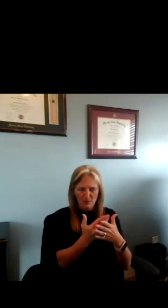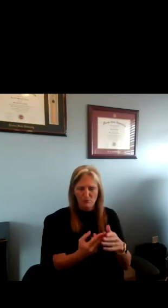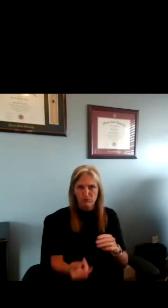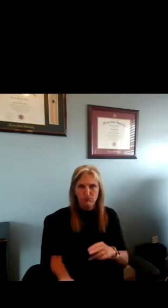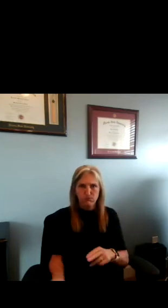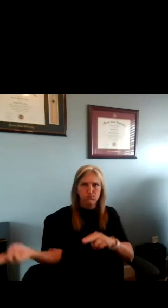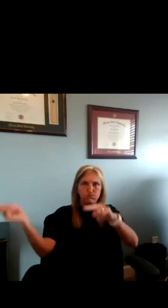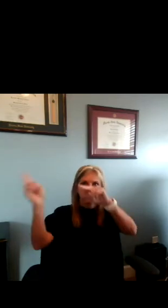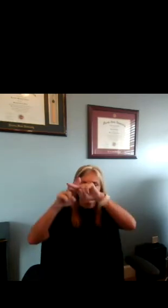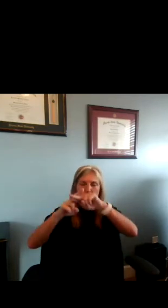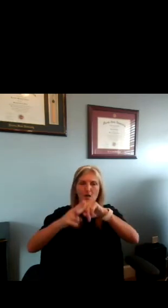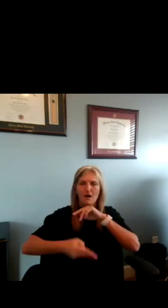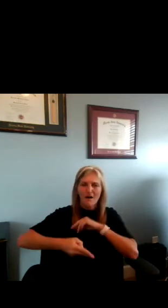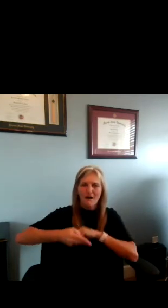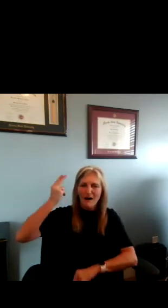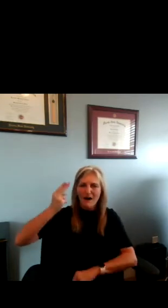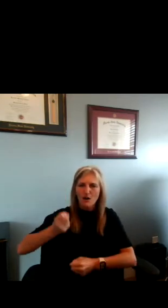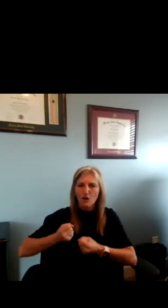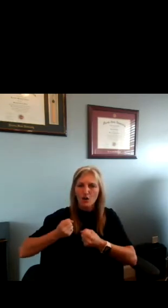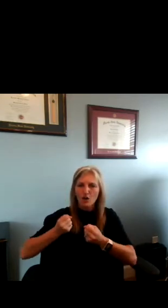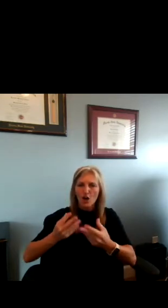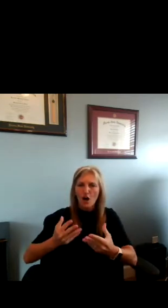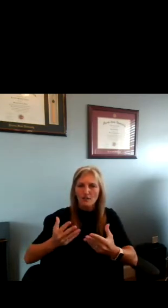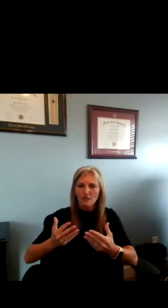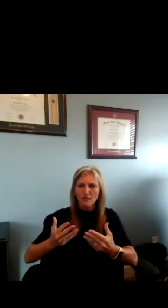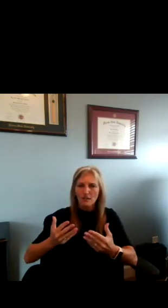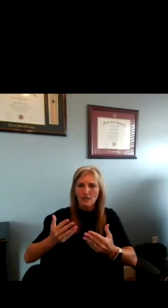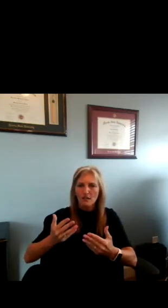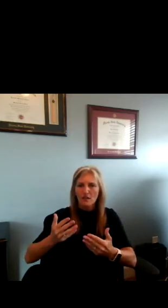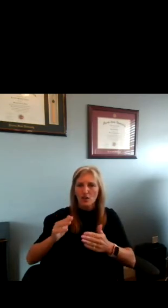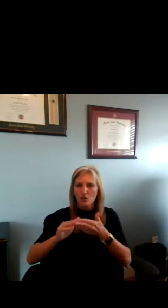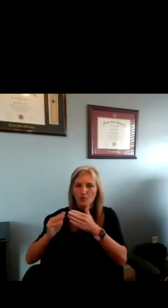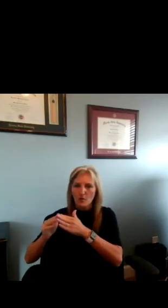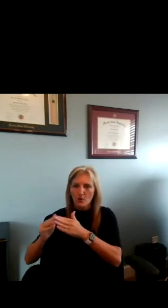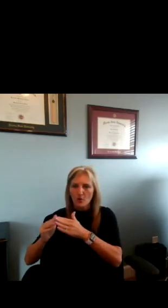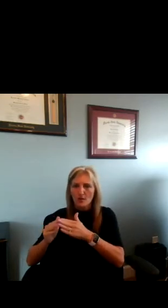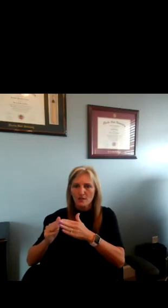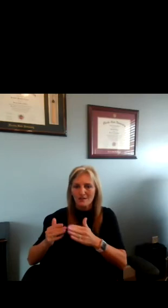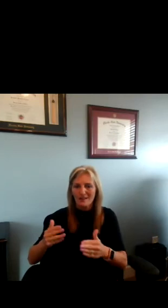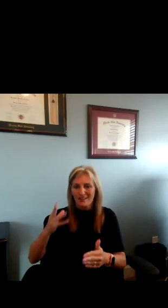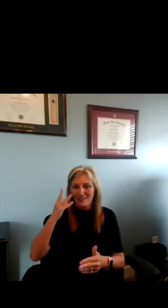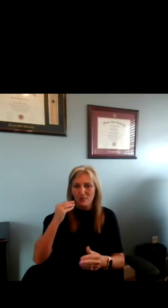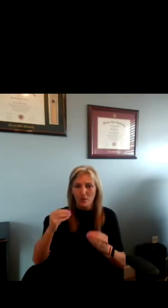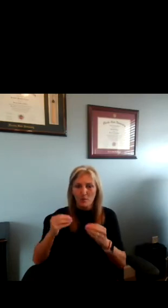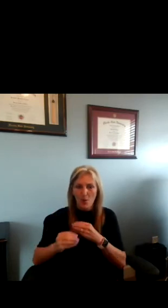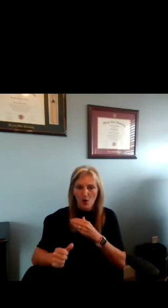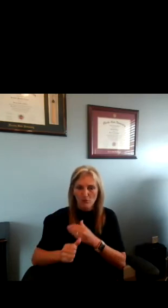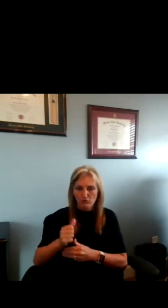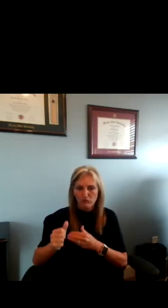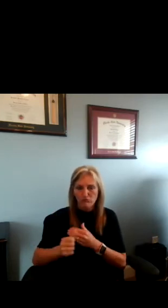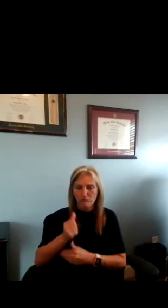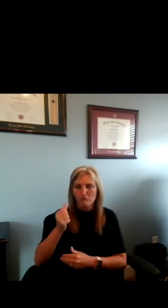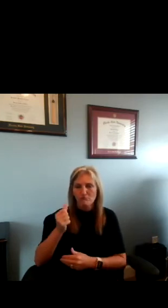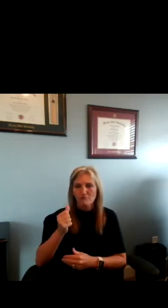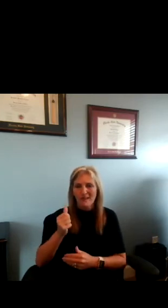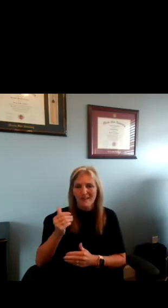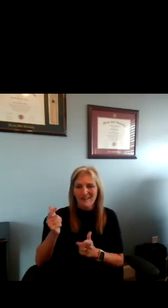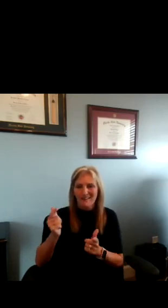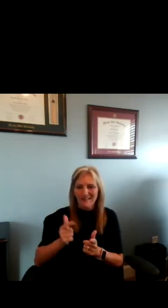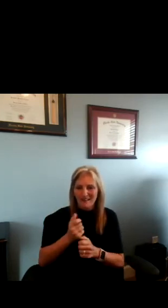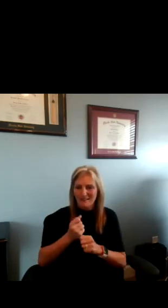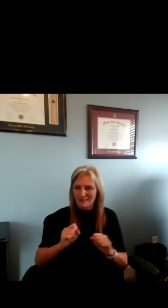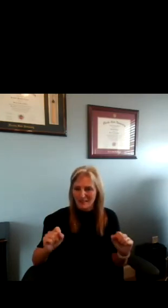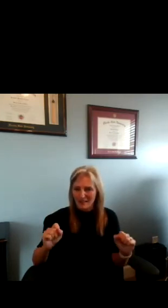causing tipping points in communities where they were more harmed, more dangerous, less